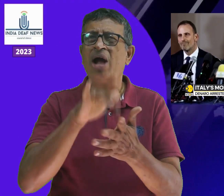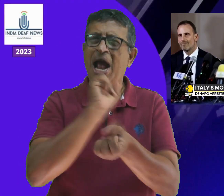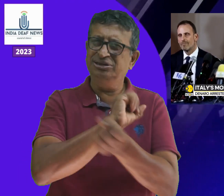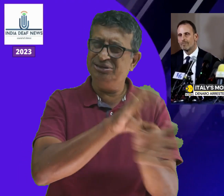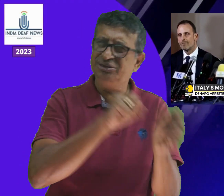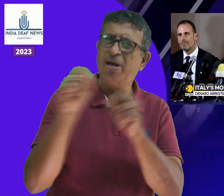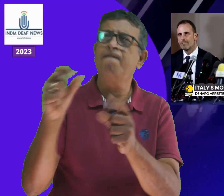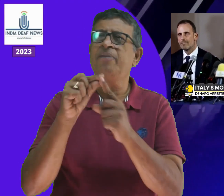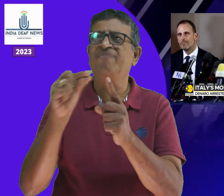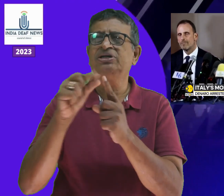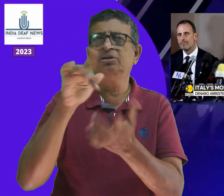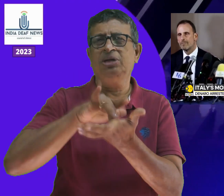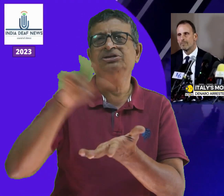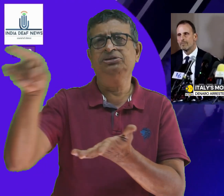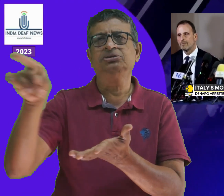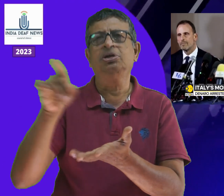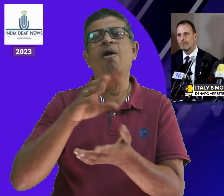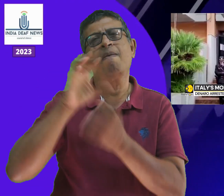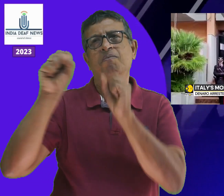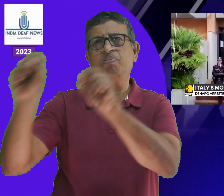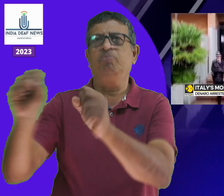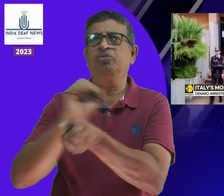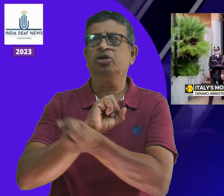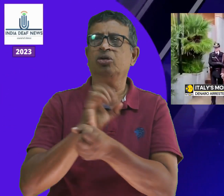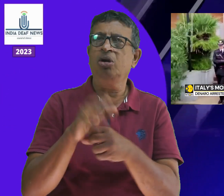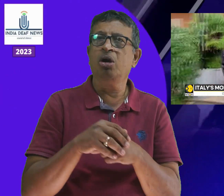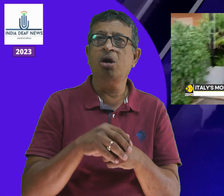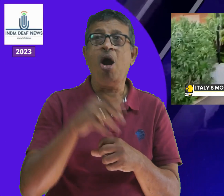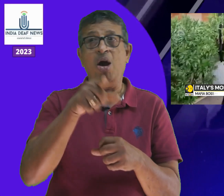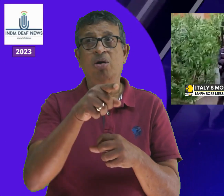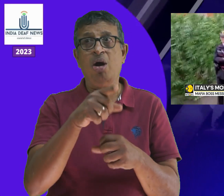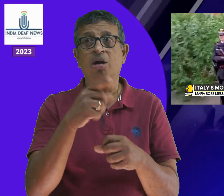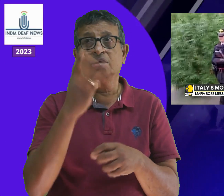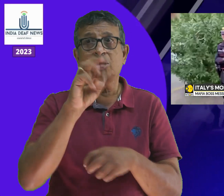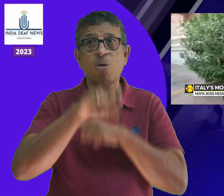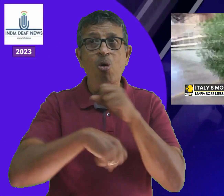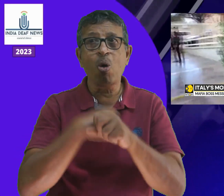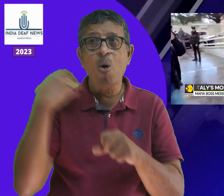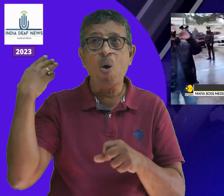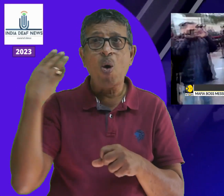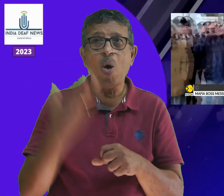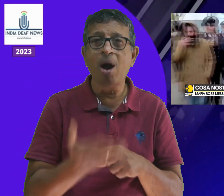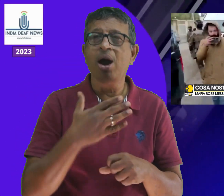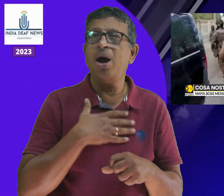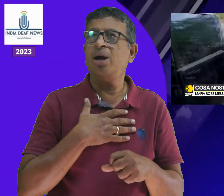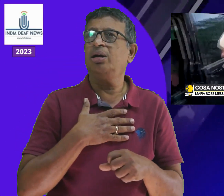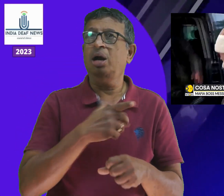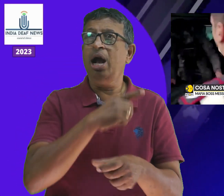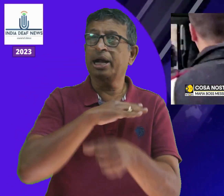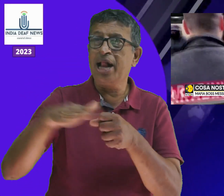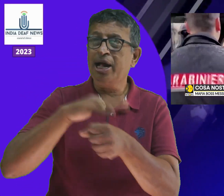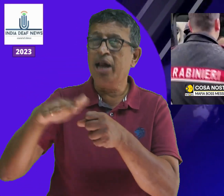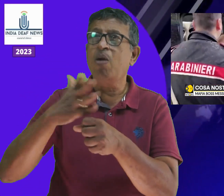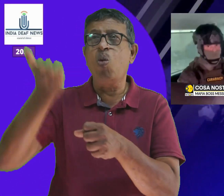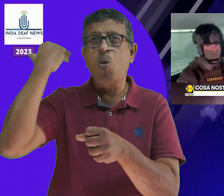questo debito almeno in parte è stato osservato. This is the moment Italy's most wanted mafia boss was arrested by